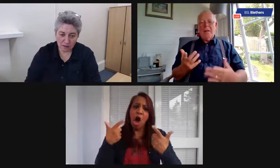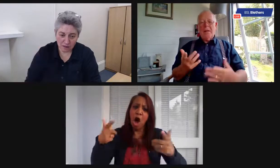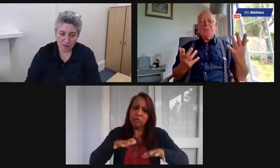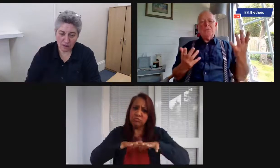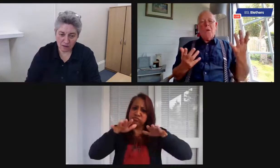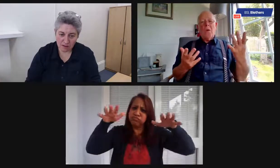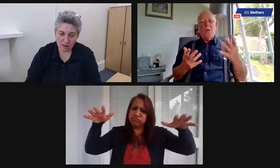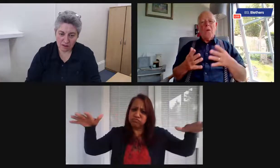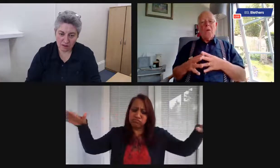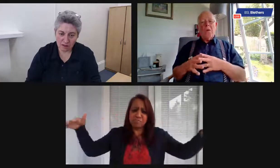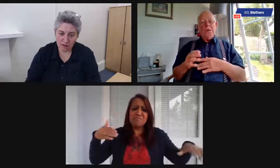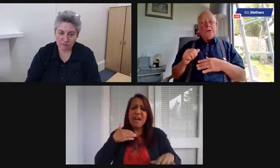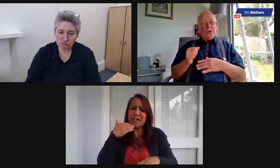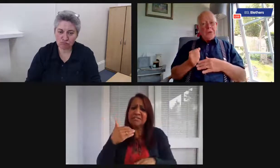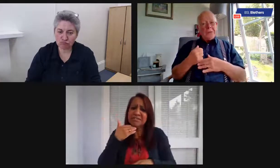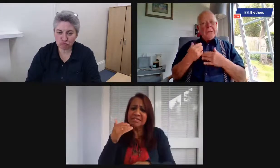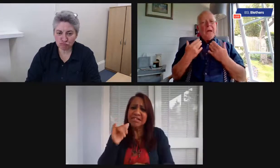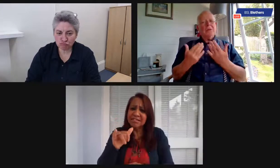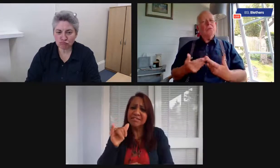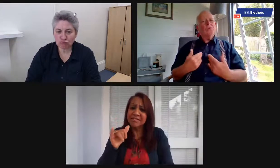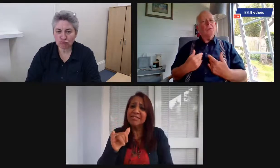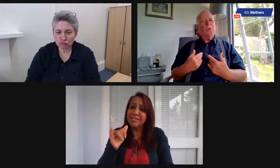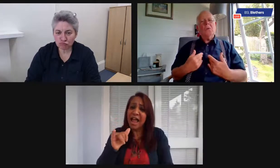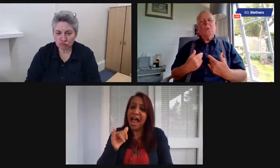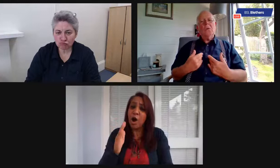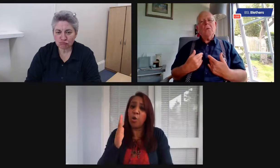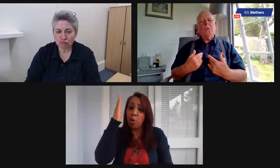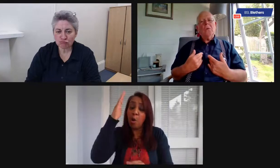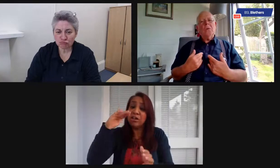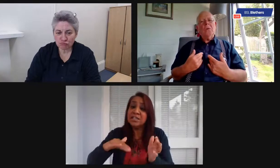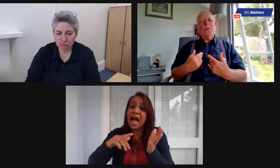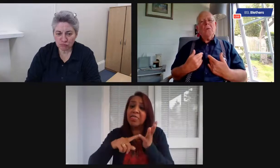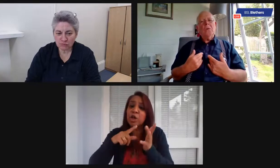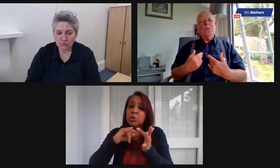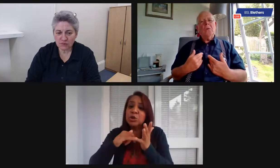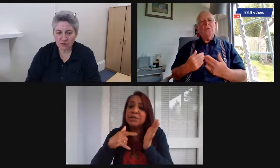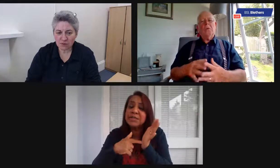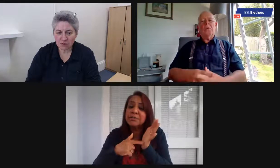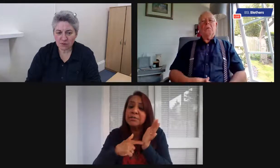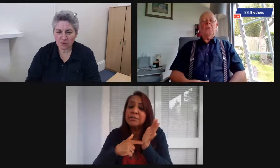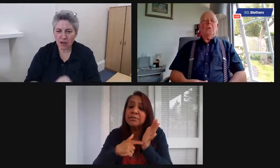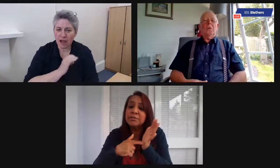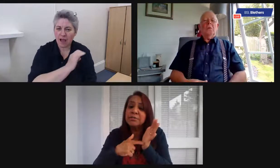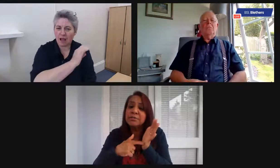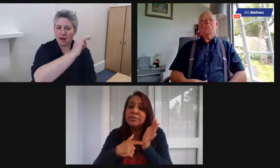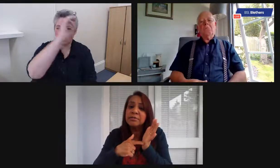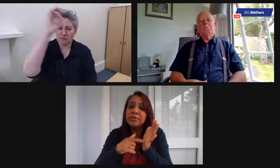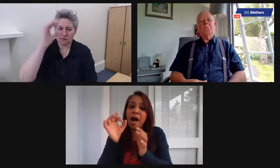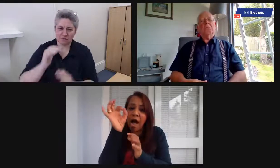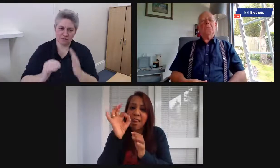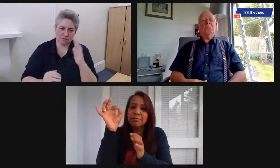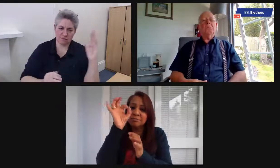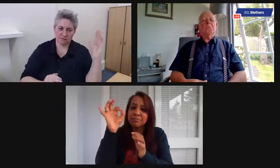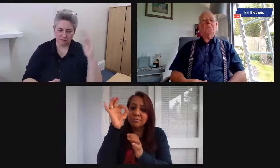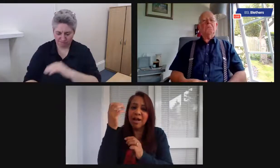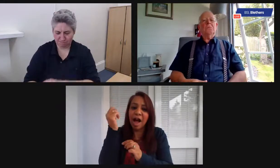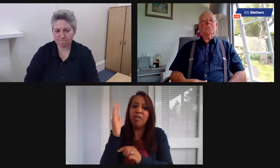Uist, I've got loads of heather. So I don't know whether it is a North Uist native Scottish.